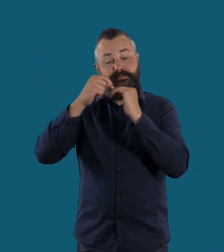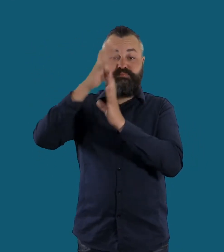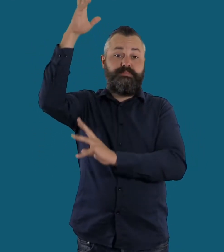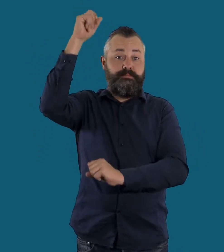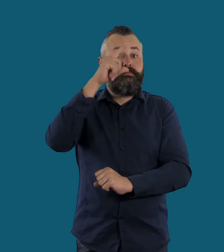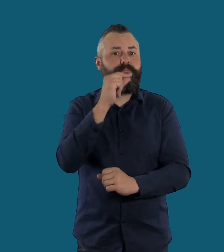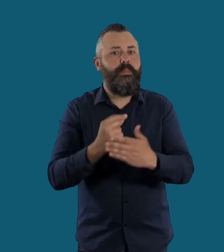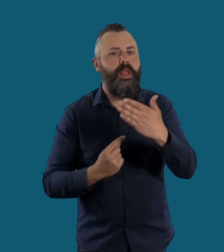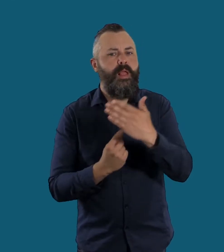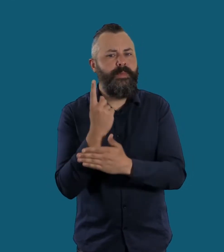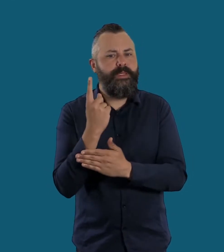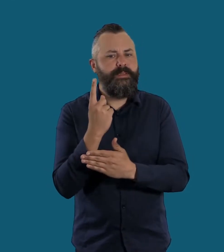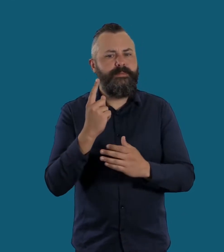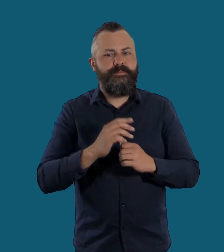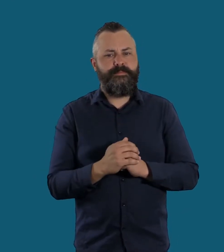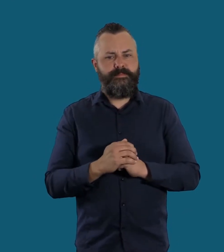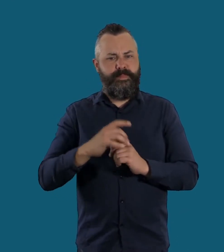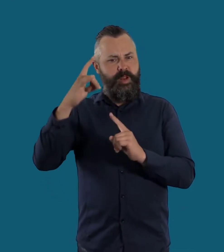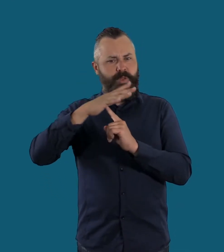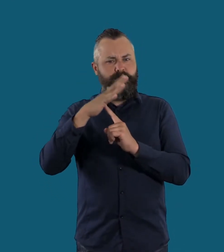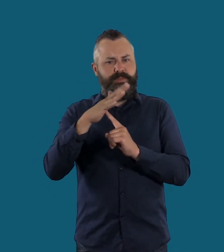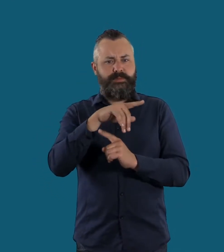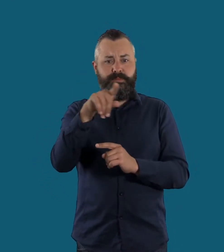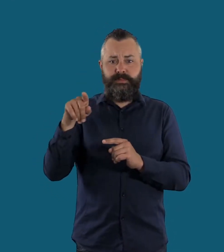Homes are not designed or constructed to withstand fires in these conditions.